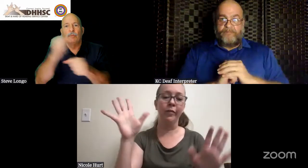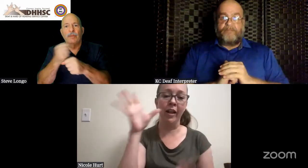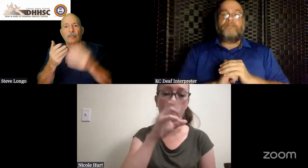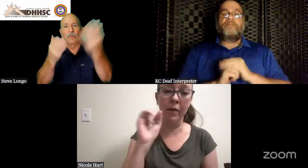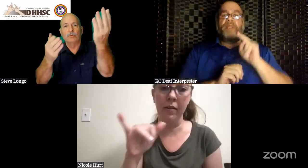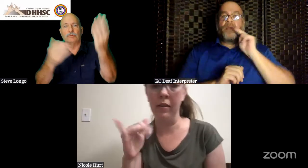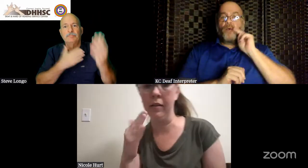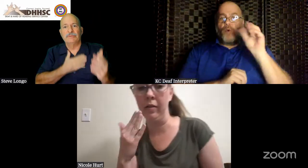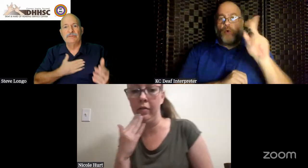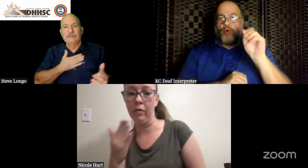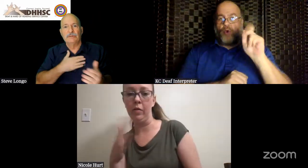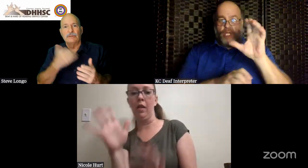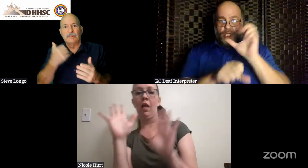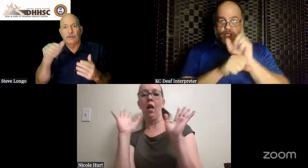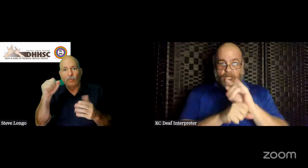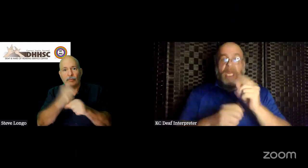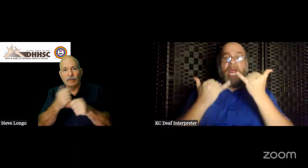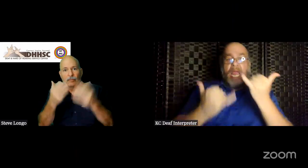15 minutes left.